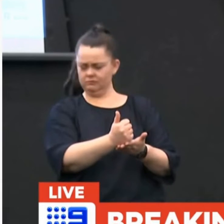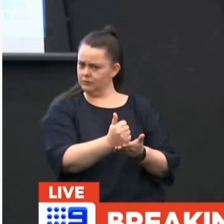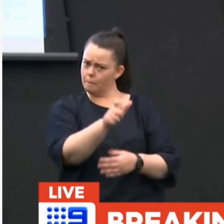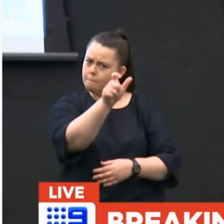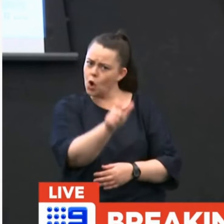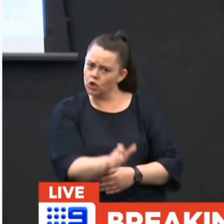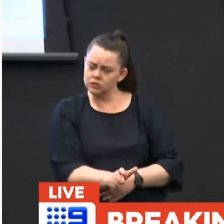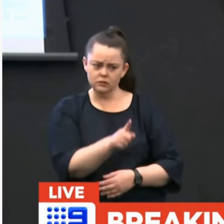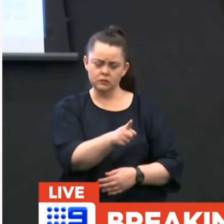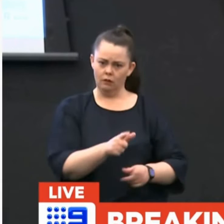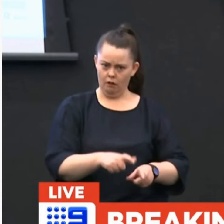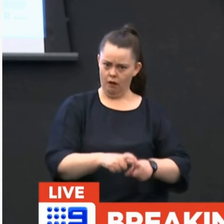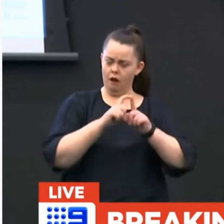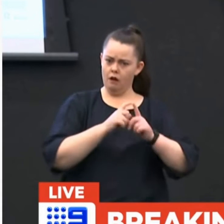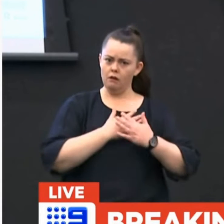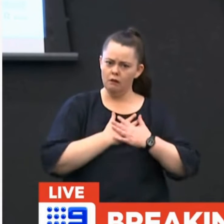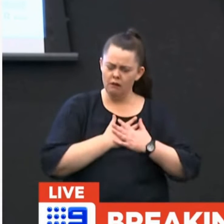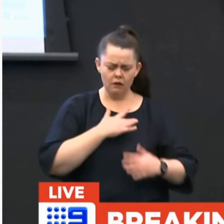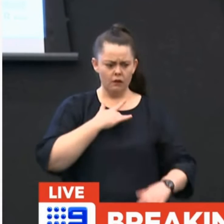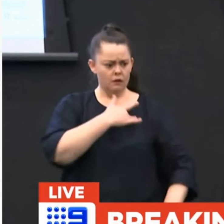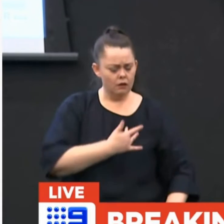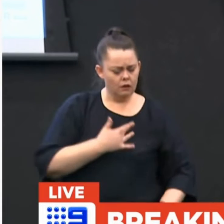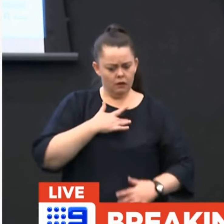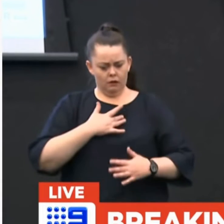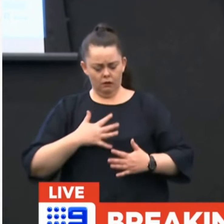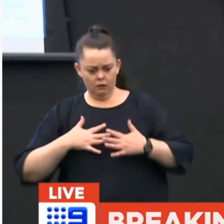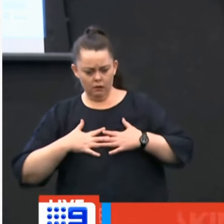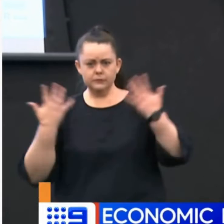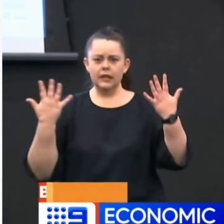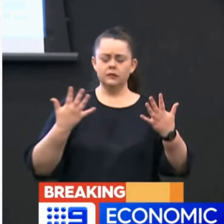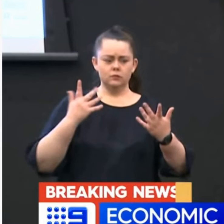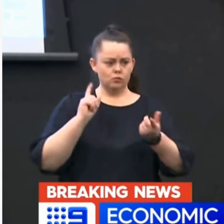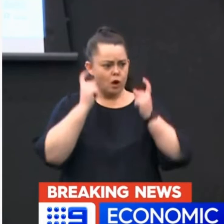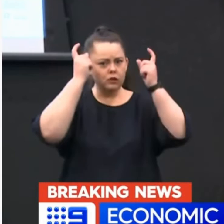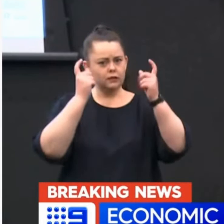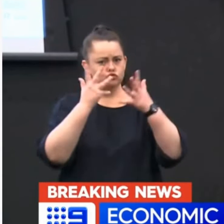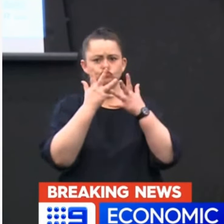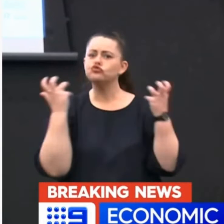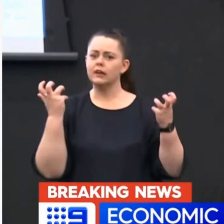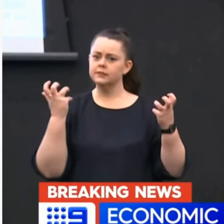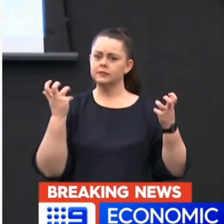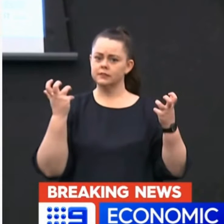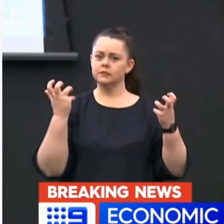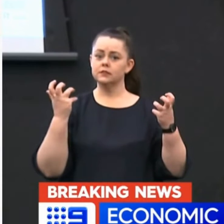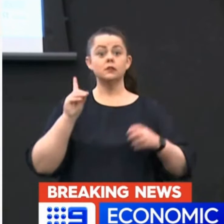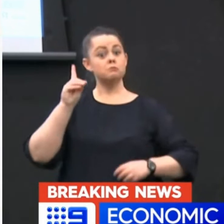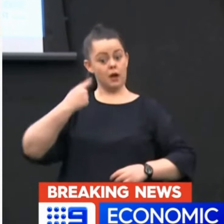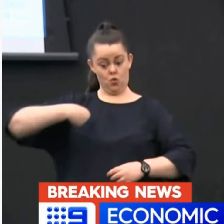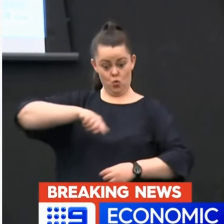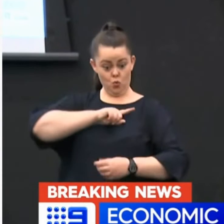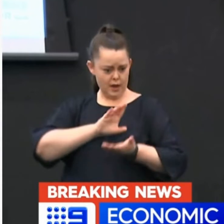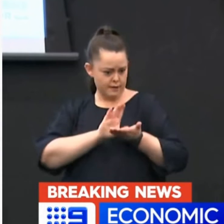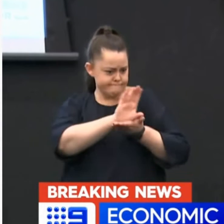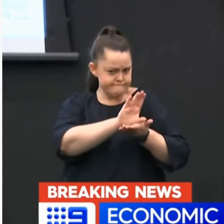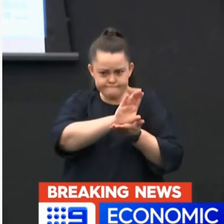support that we provided last year, the programs and the stimulus into the New South Wales economy ensured we recovered every single one of